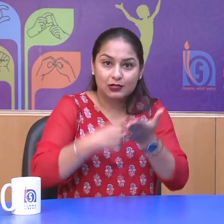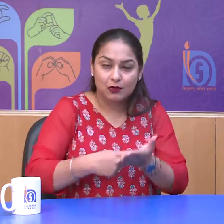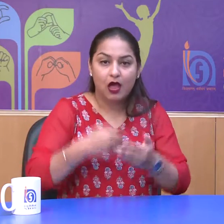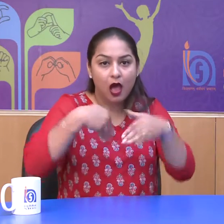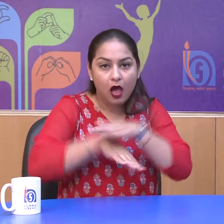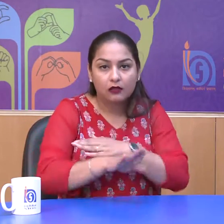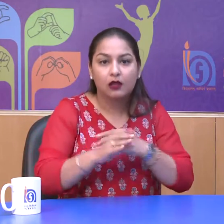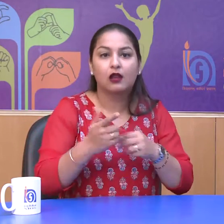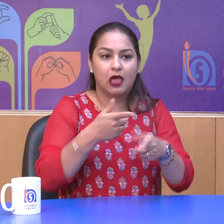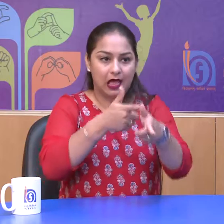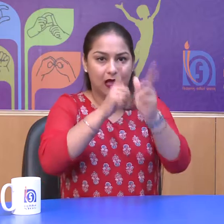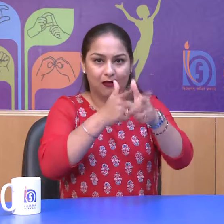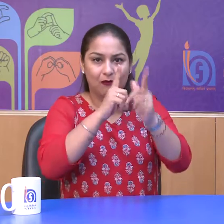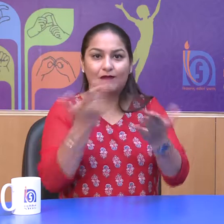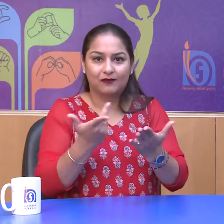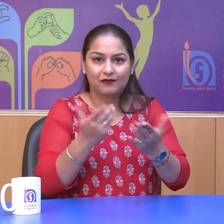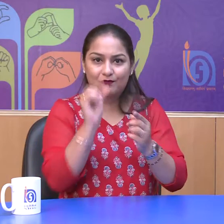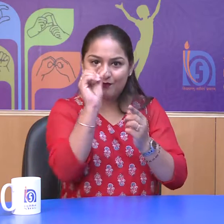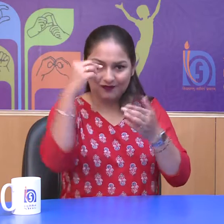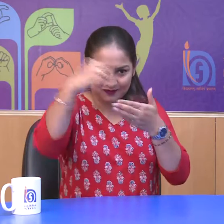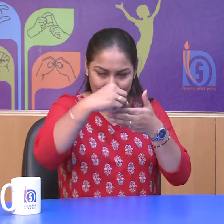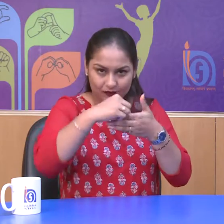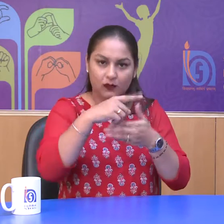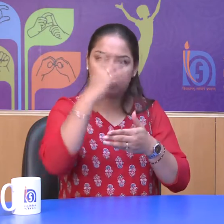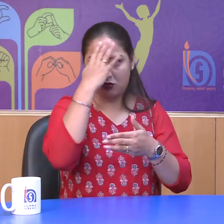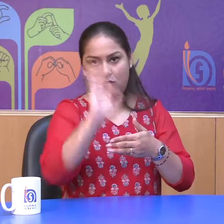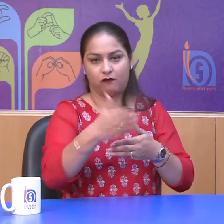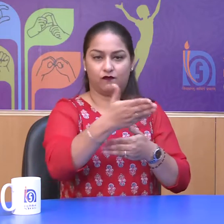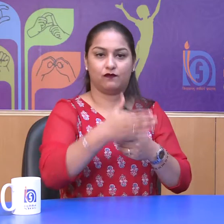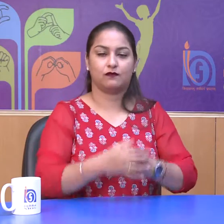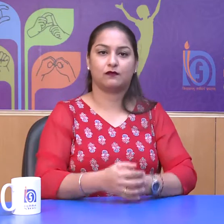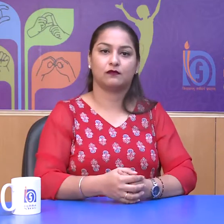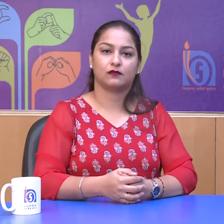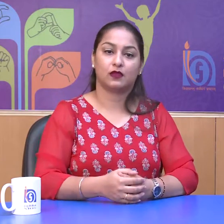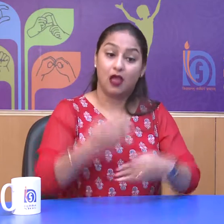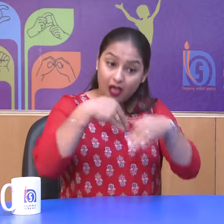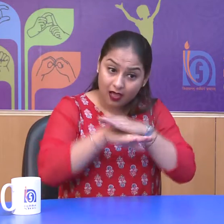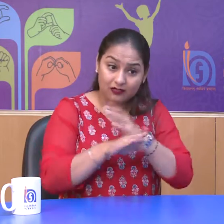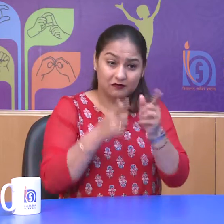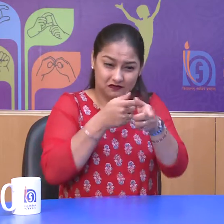gunpowder and its use in gunnery,